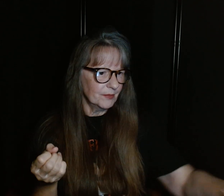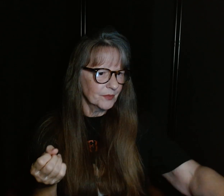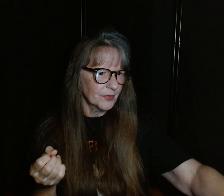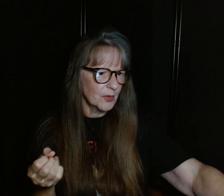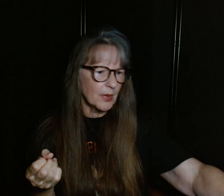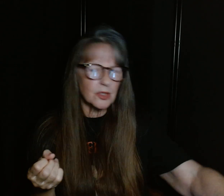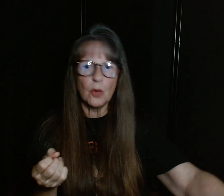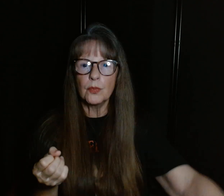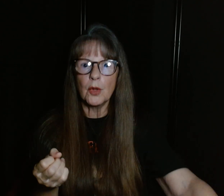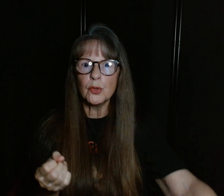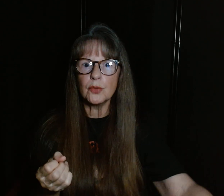so anyway, so